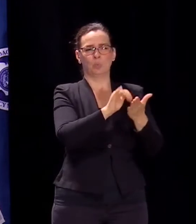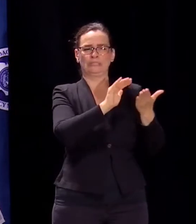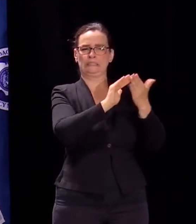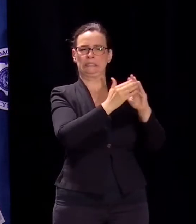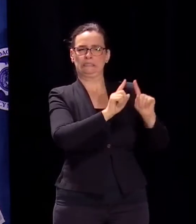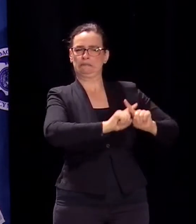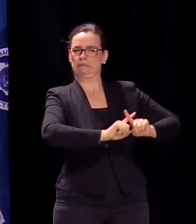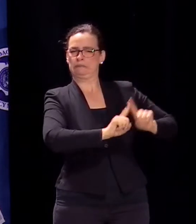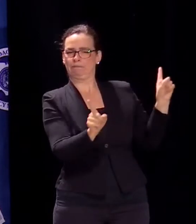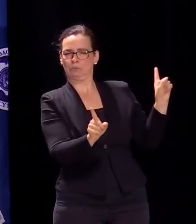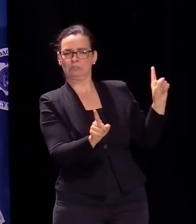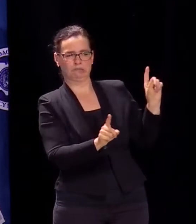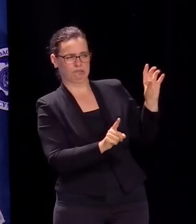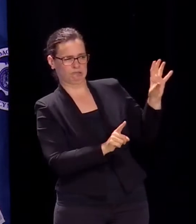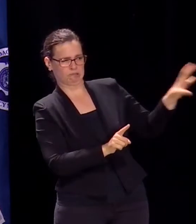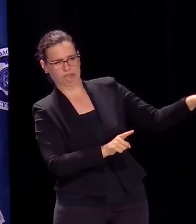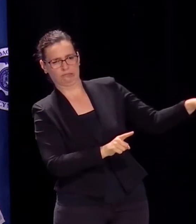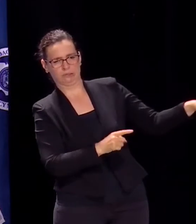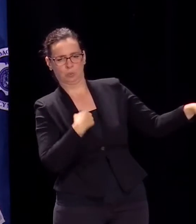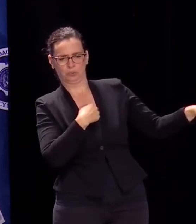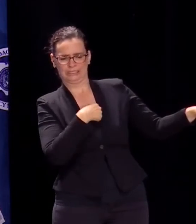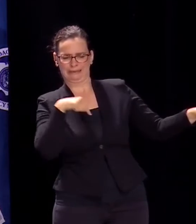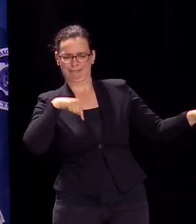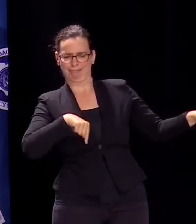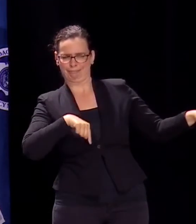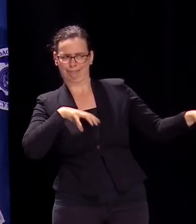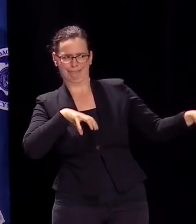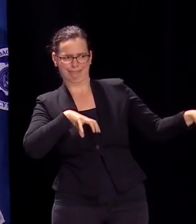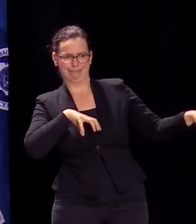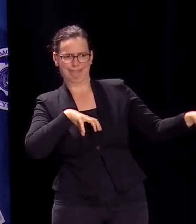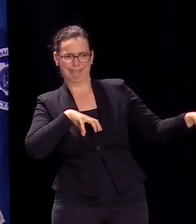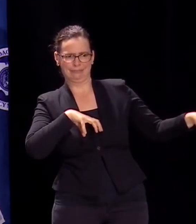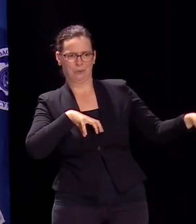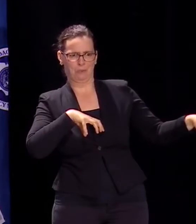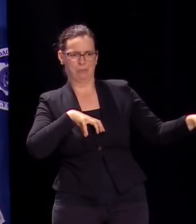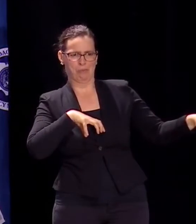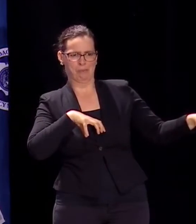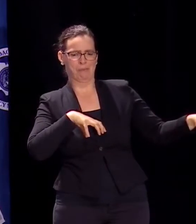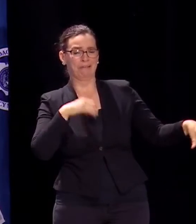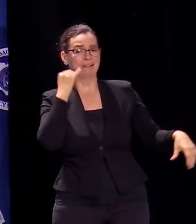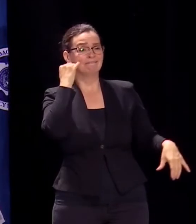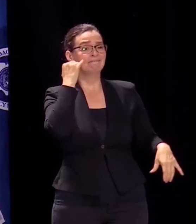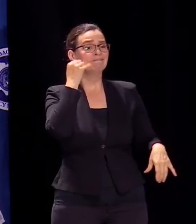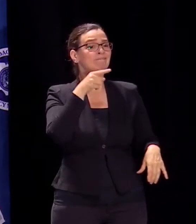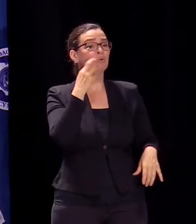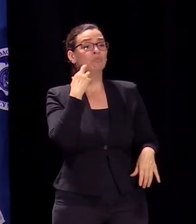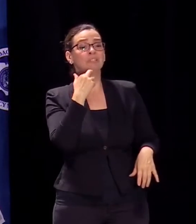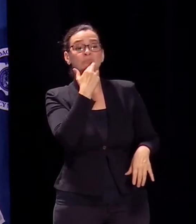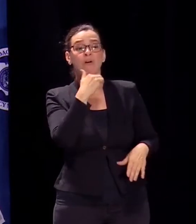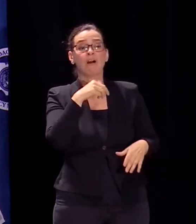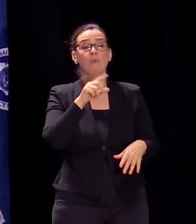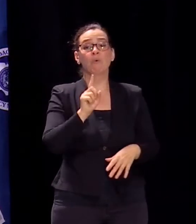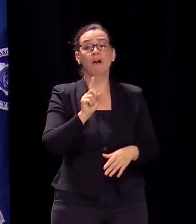people. If you've been in a restaurant in New York City, usually smaller, kind of on top of everybody anyways.